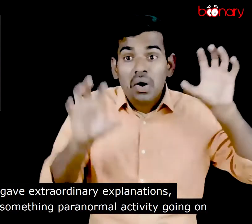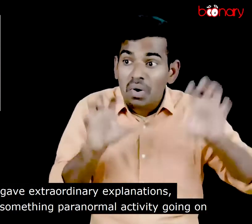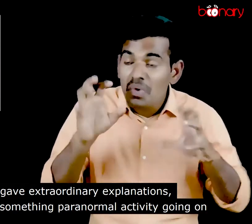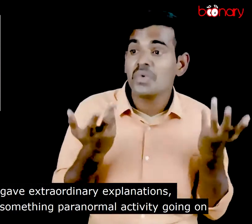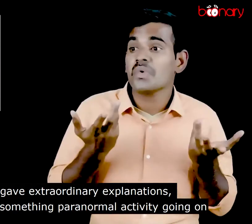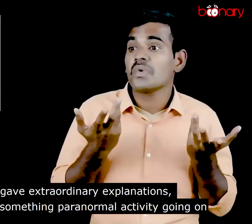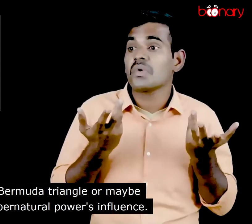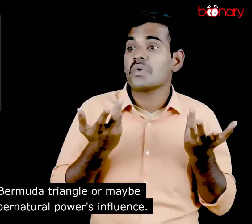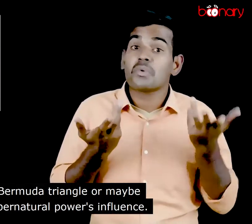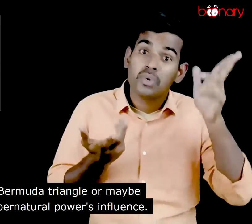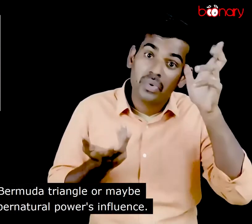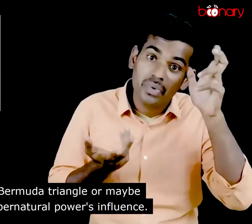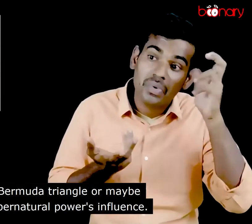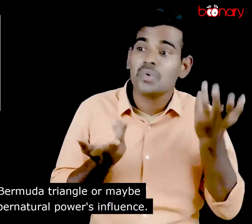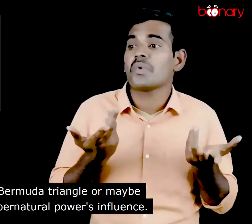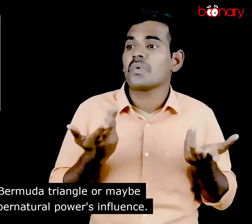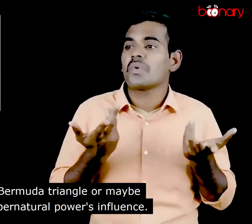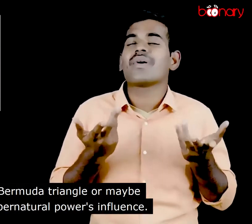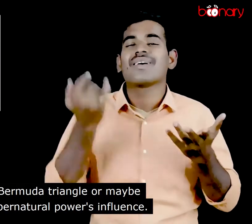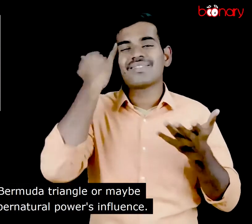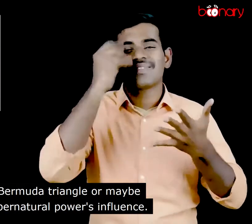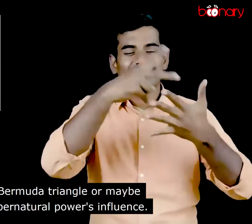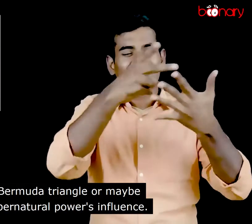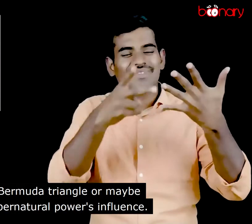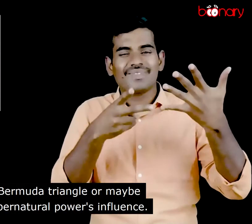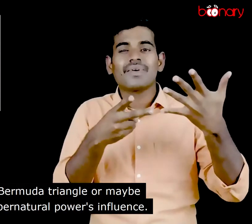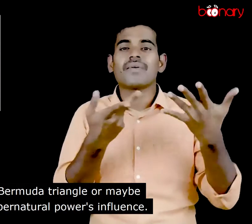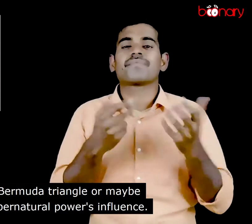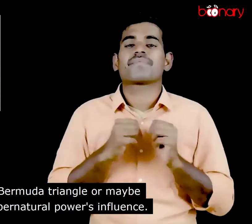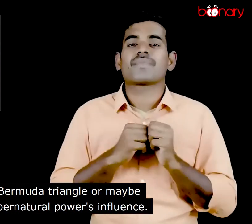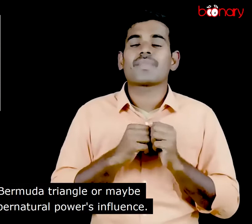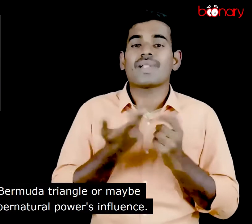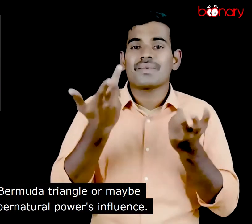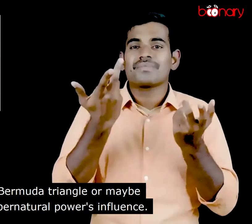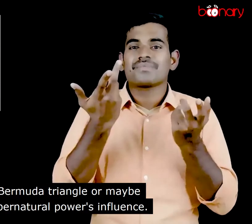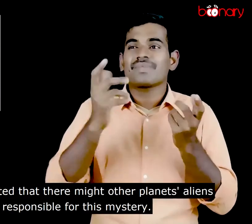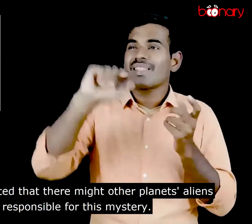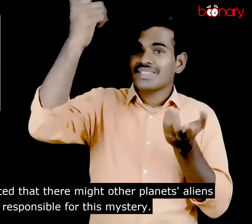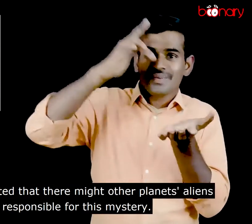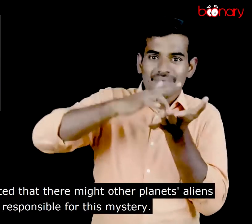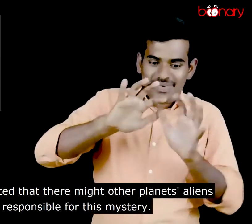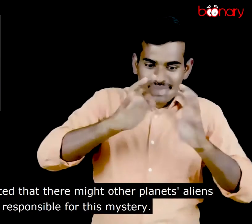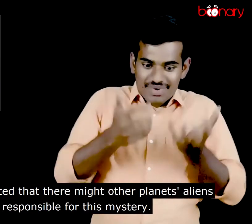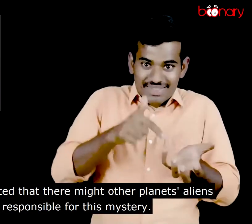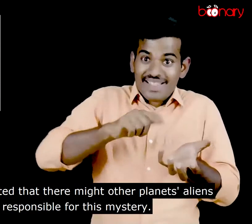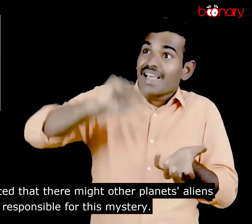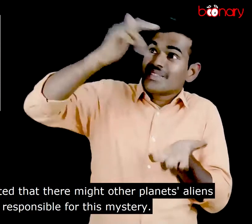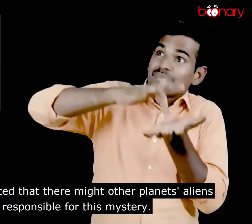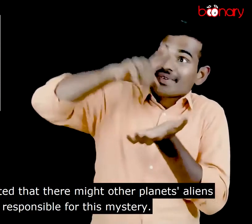activity going on in the Bermuda Triangle, or maybe some supernatural powers influence. Some even suggested there